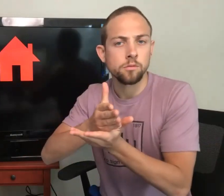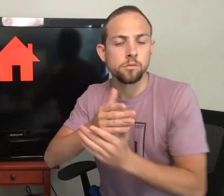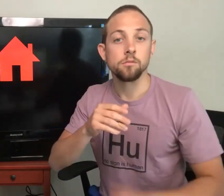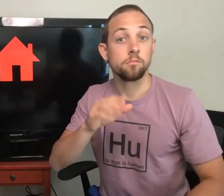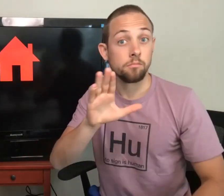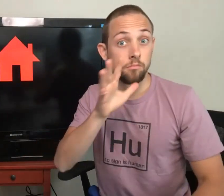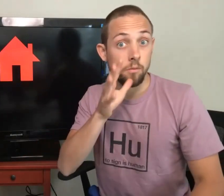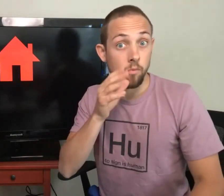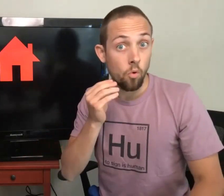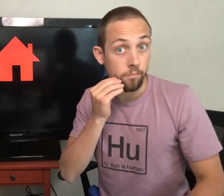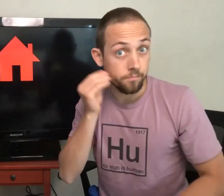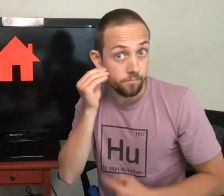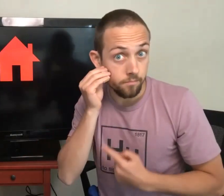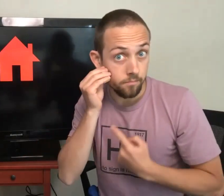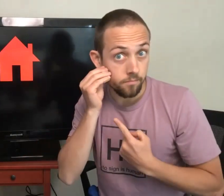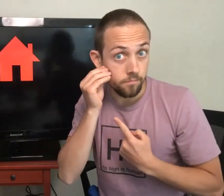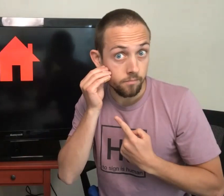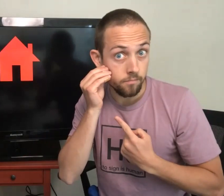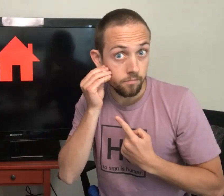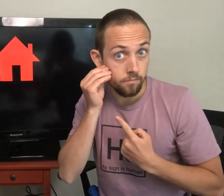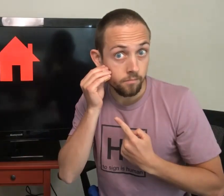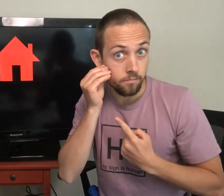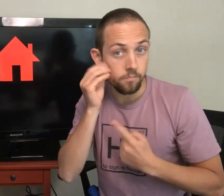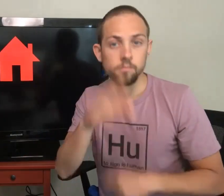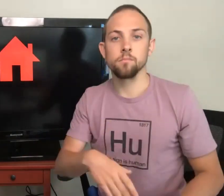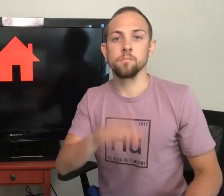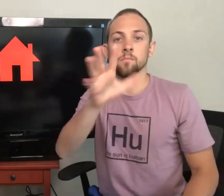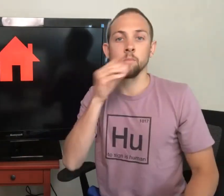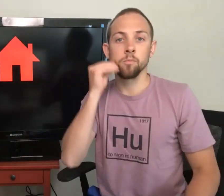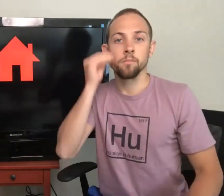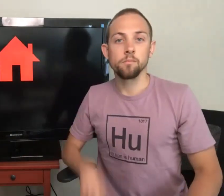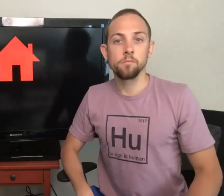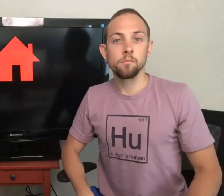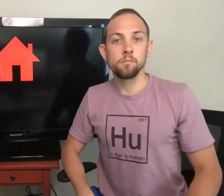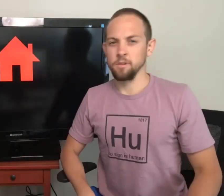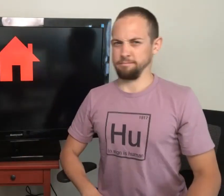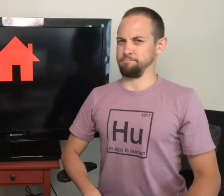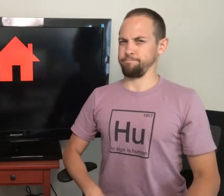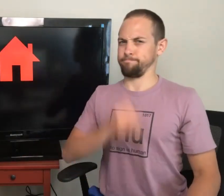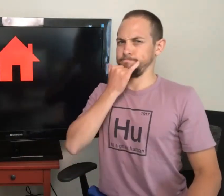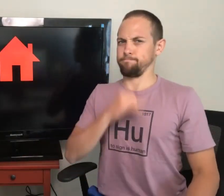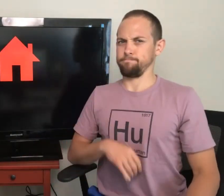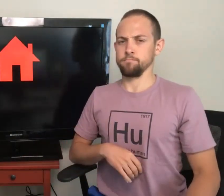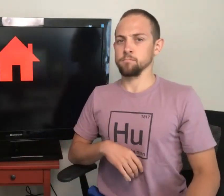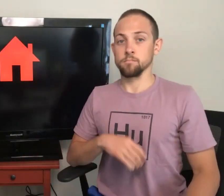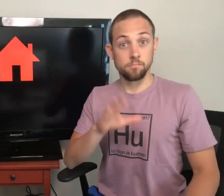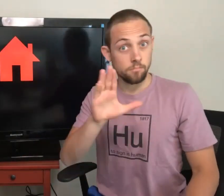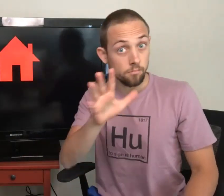final sign is held for a moment. So look at me holding the final position of the sign for home. You don't just drop the